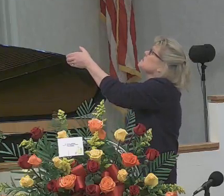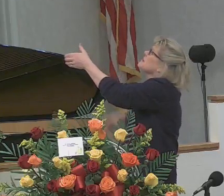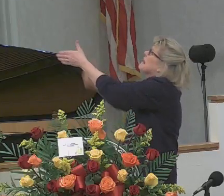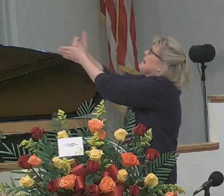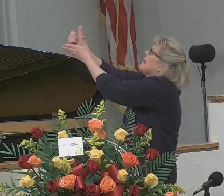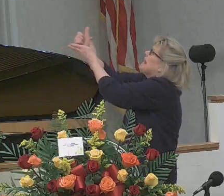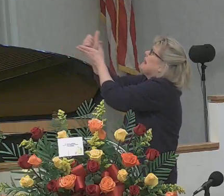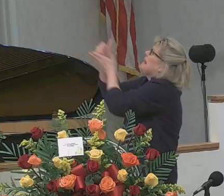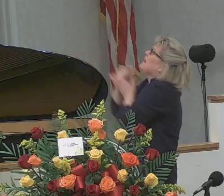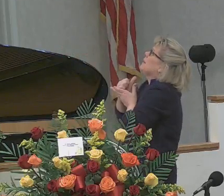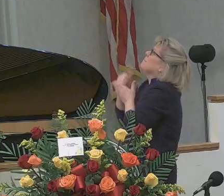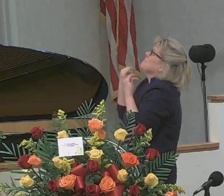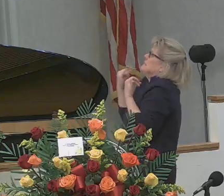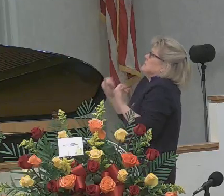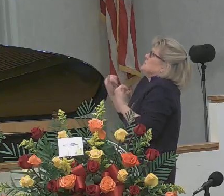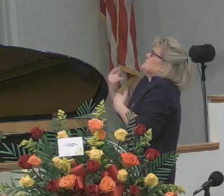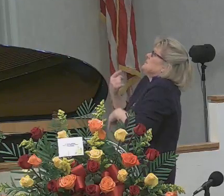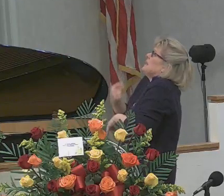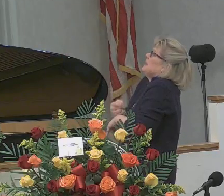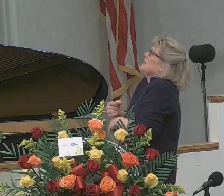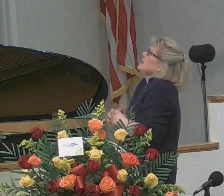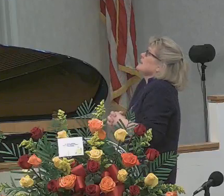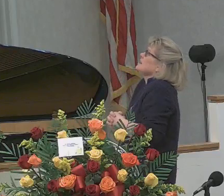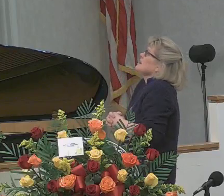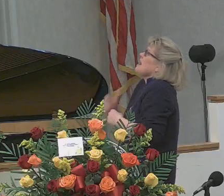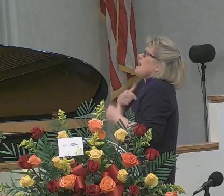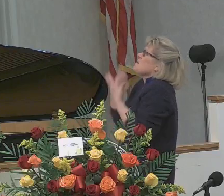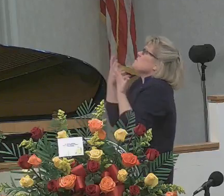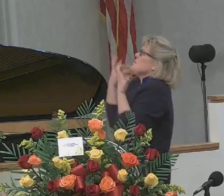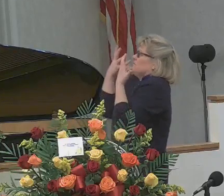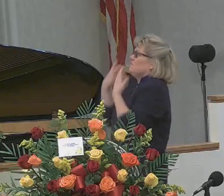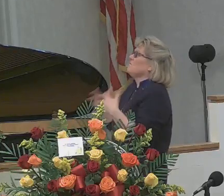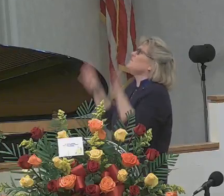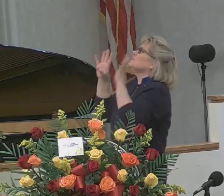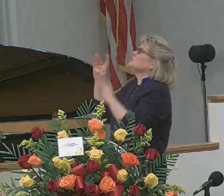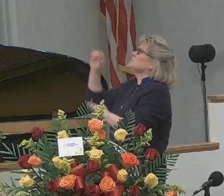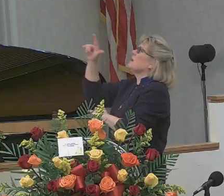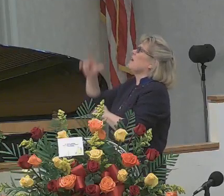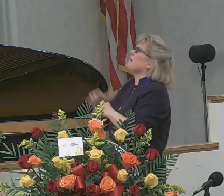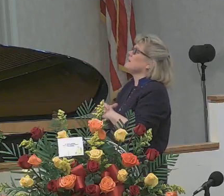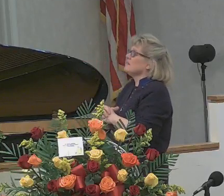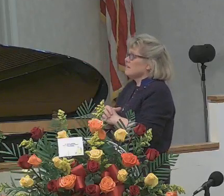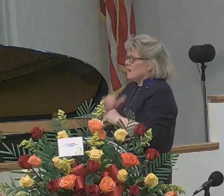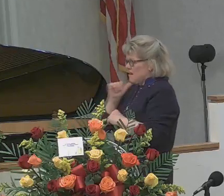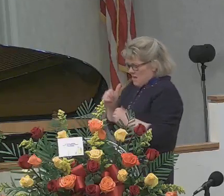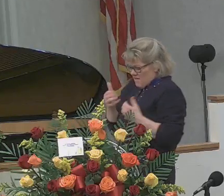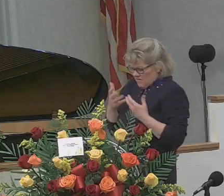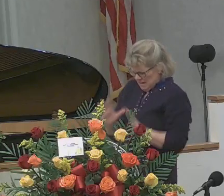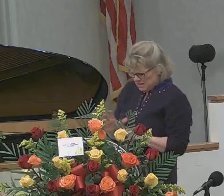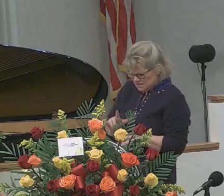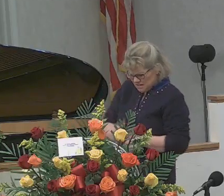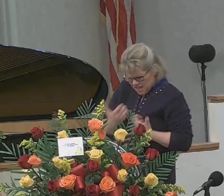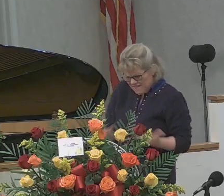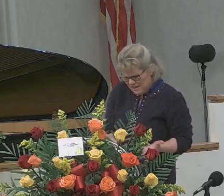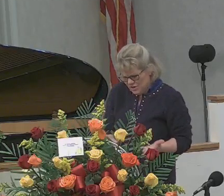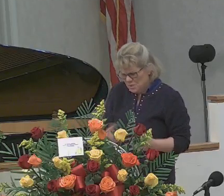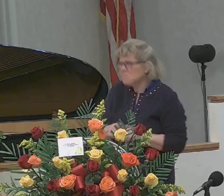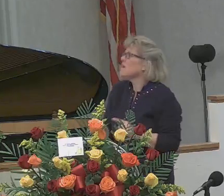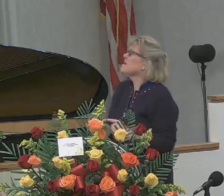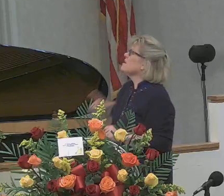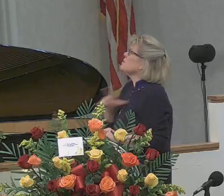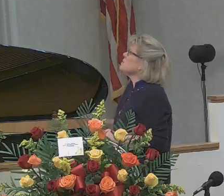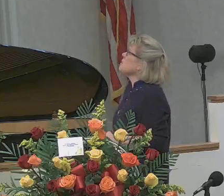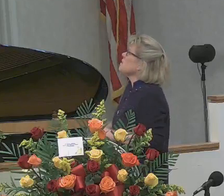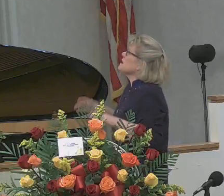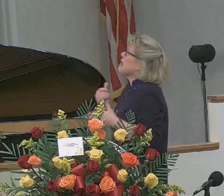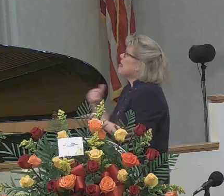me today to finish well. Not just finish, but Lord, help me to